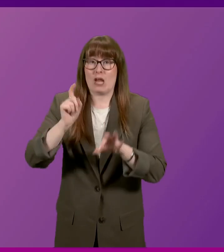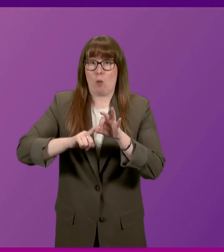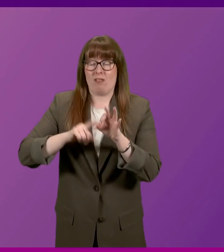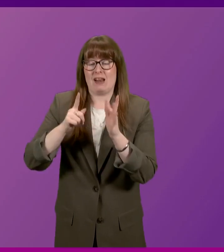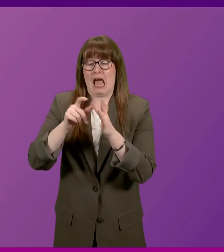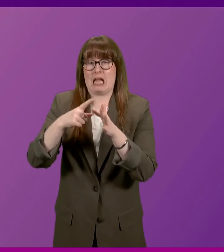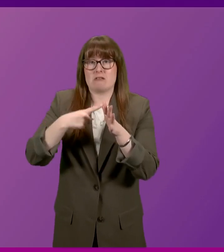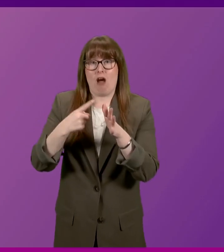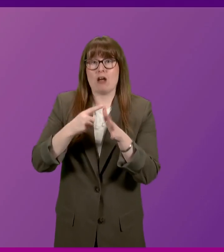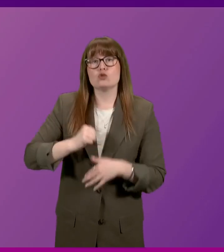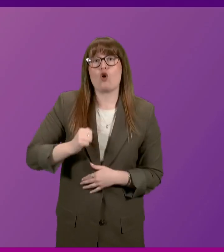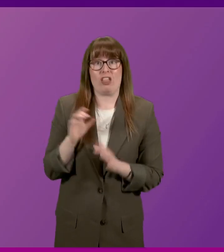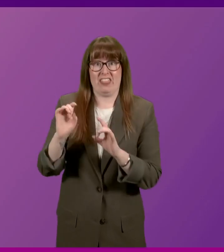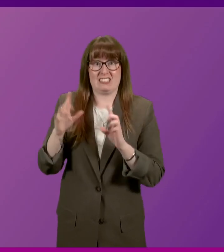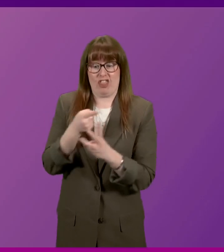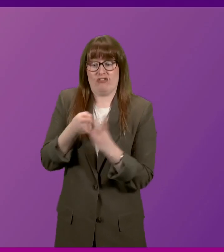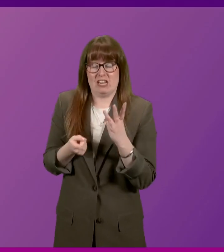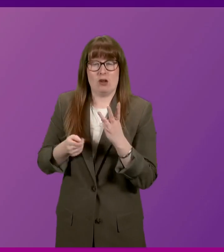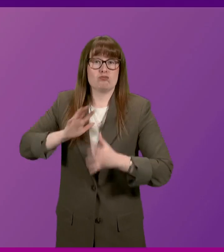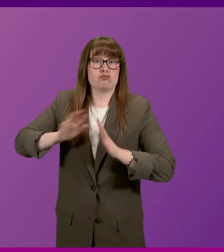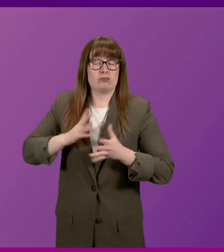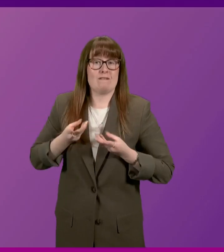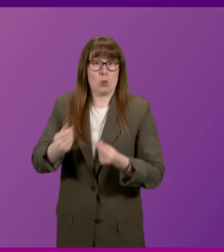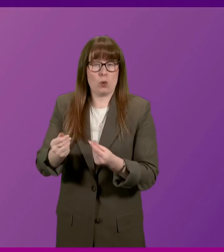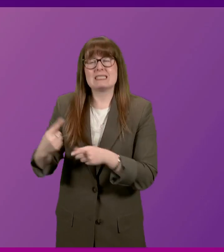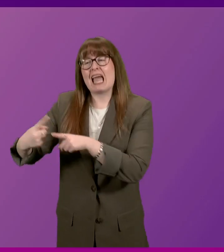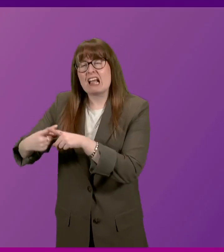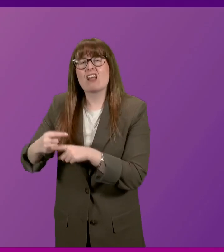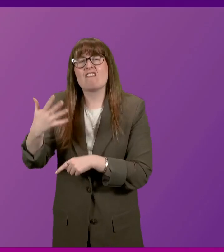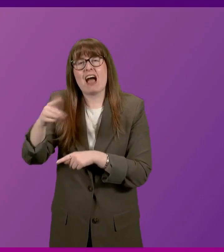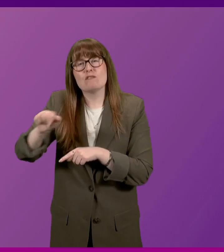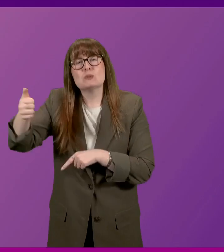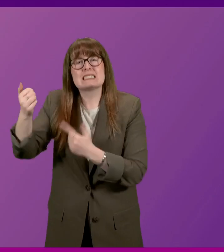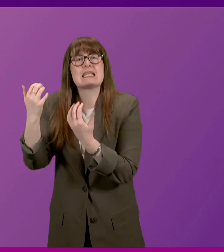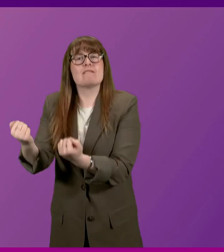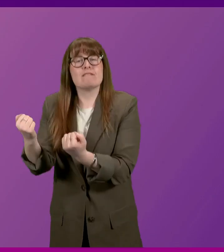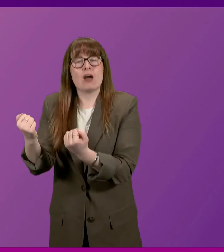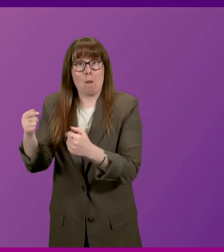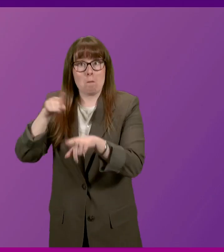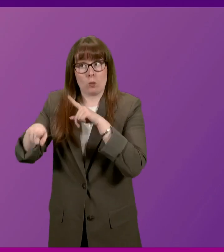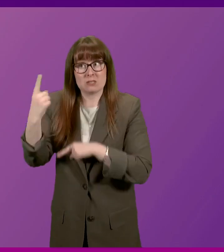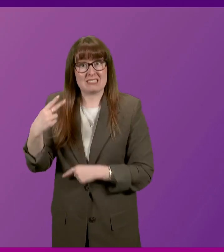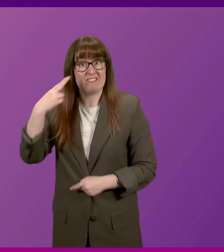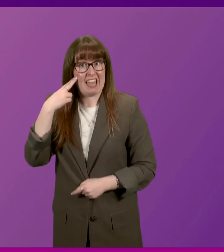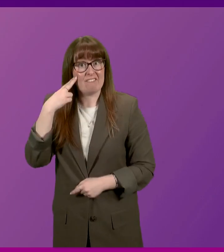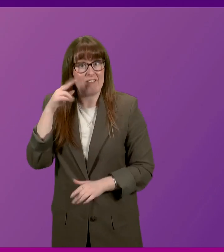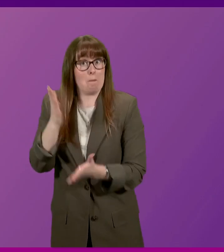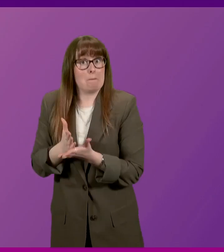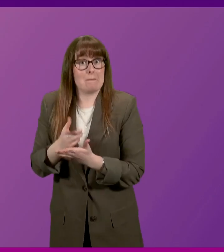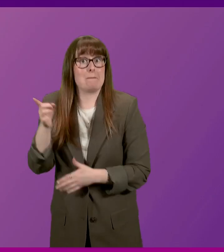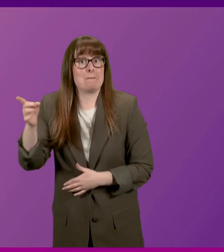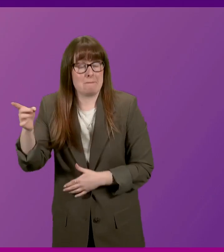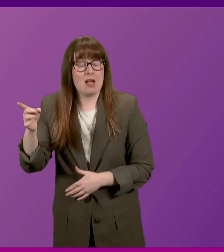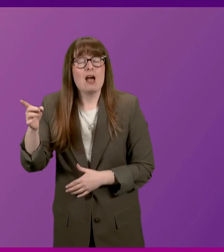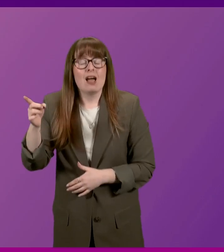IDAs in Scotland who can sign. In England, there are about 5 or 6, most of whom are actually deaf themselves. But